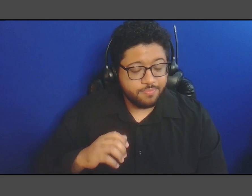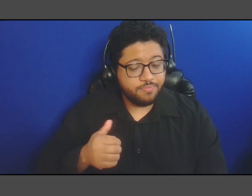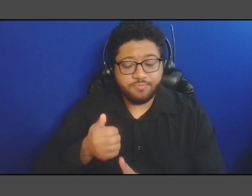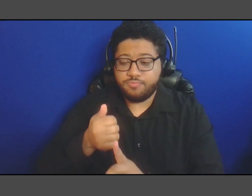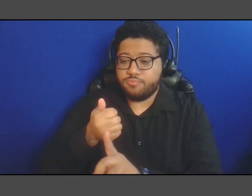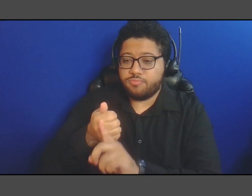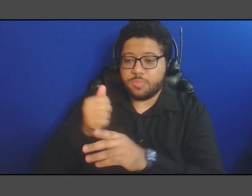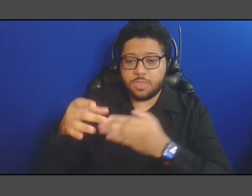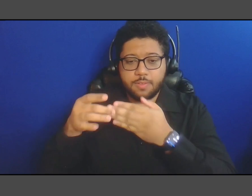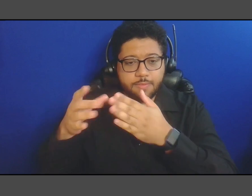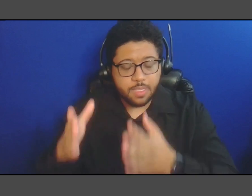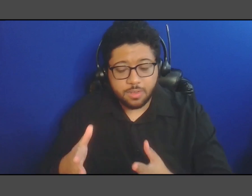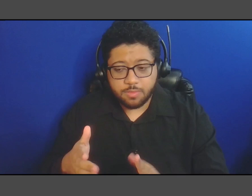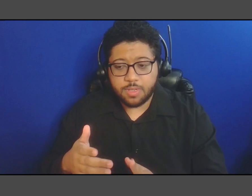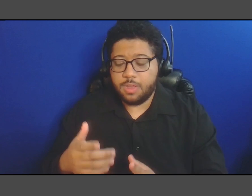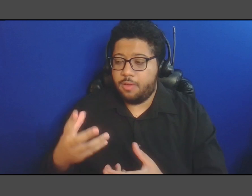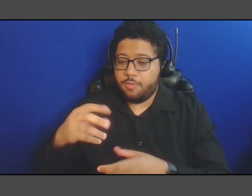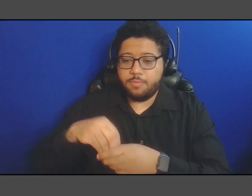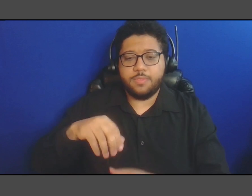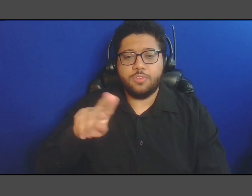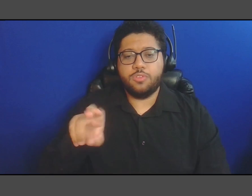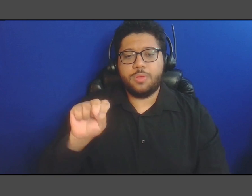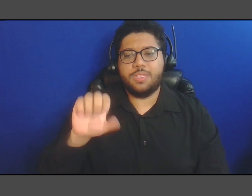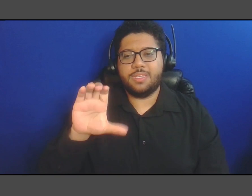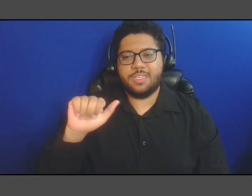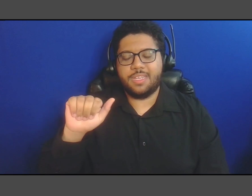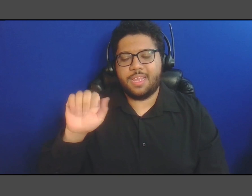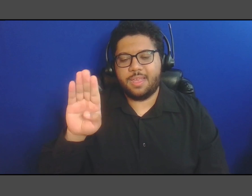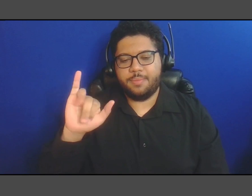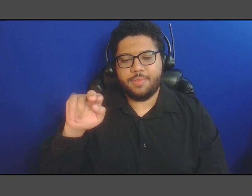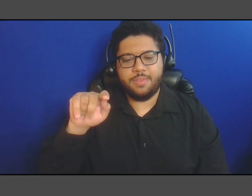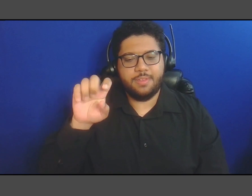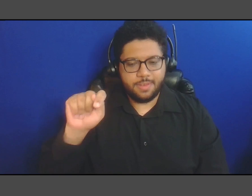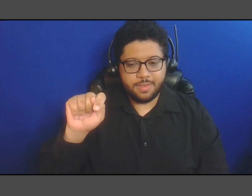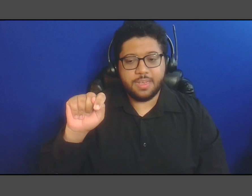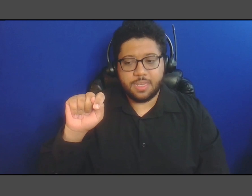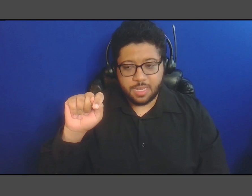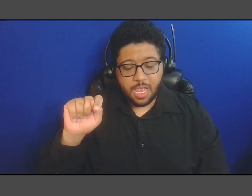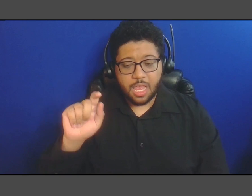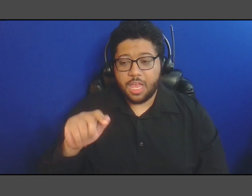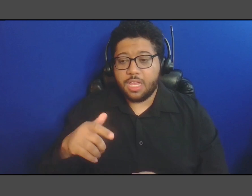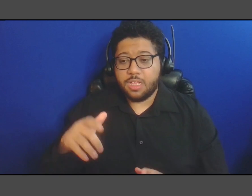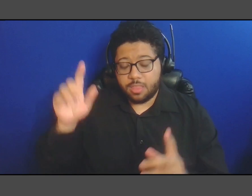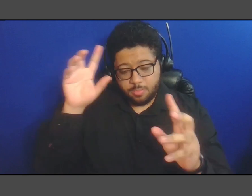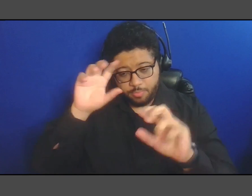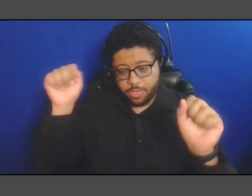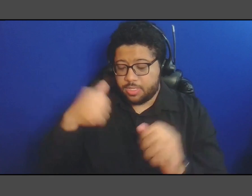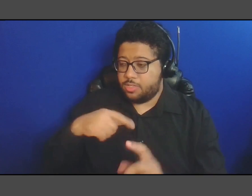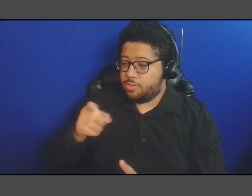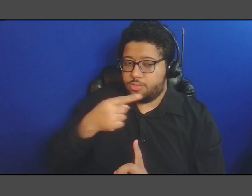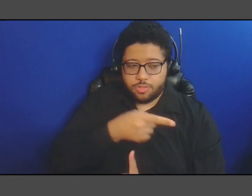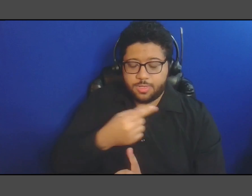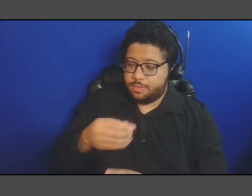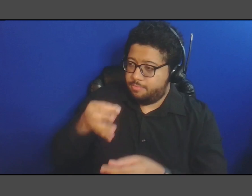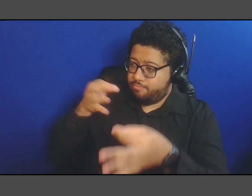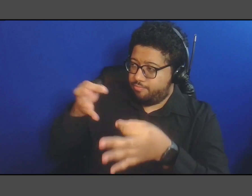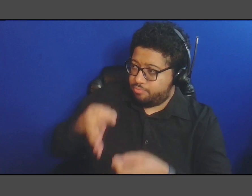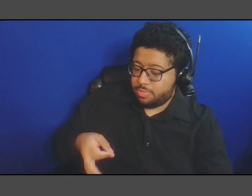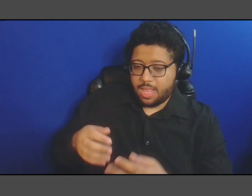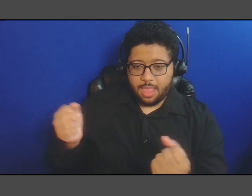U.S. Cabinet, reporting to the President on matters pertaining to federal land, natural resources, and indigenous